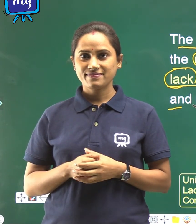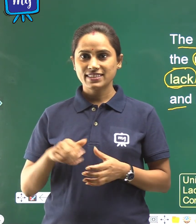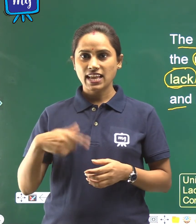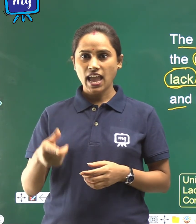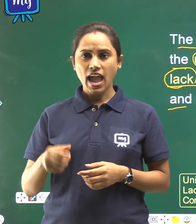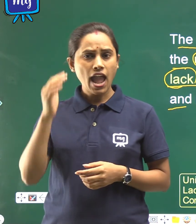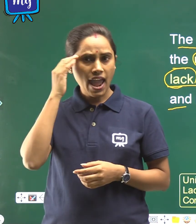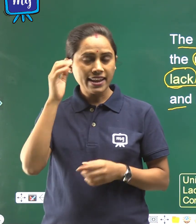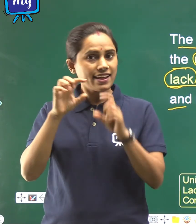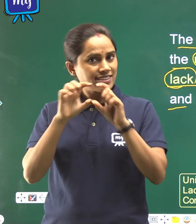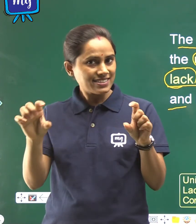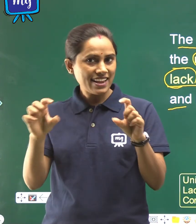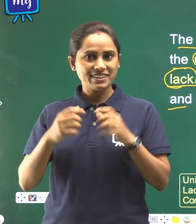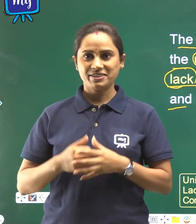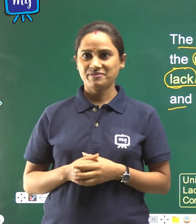and understanding.